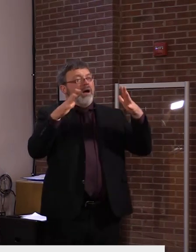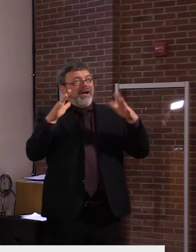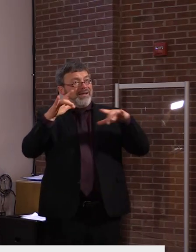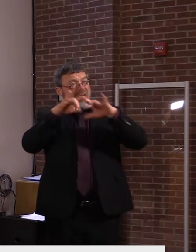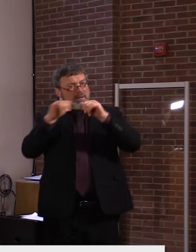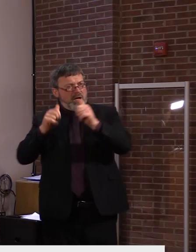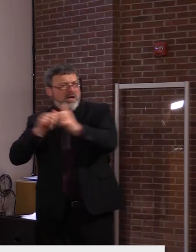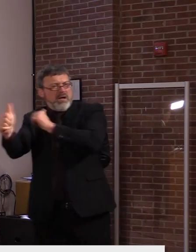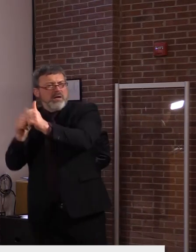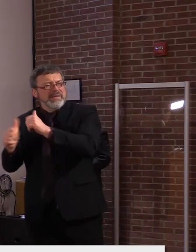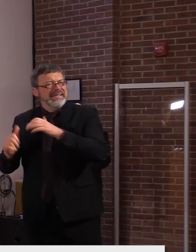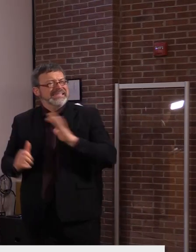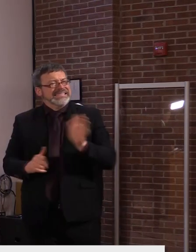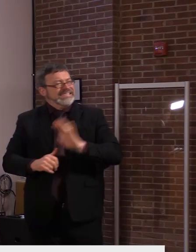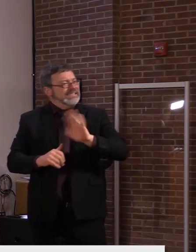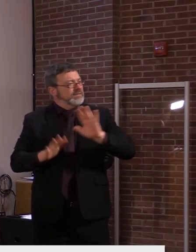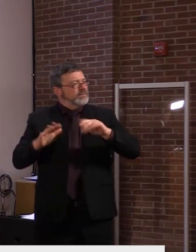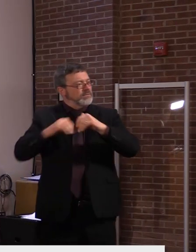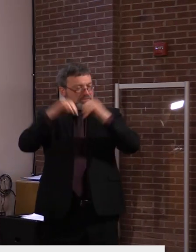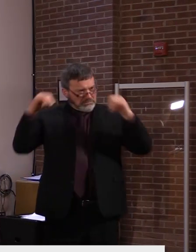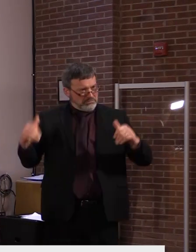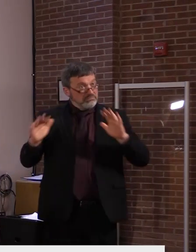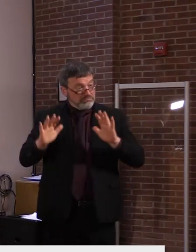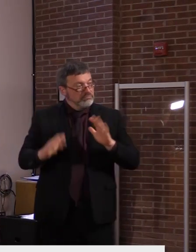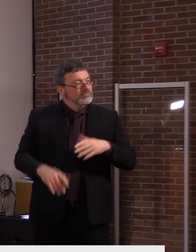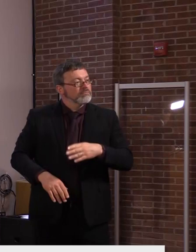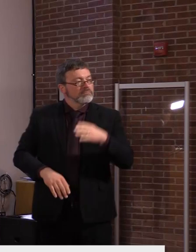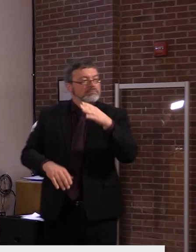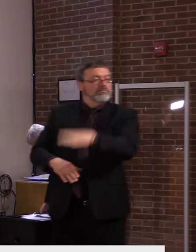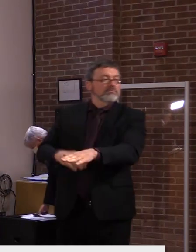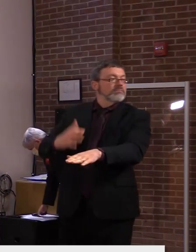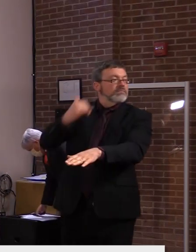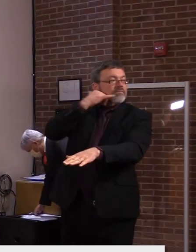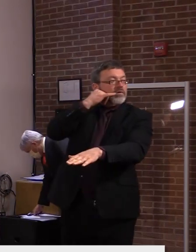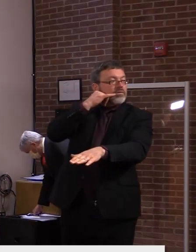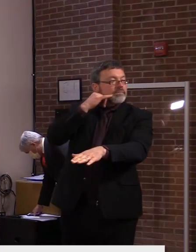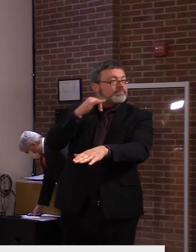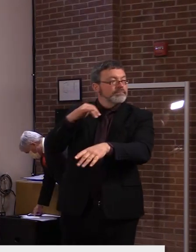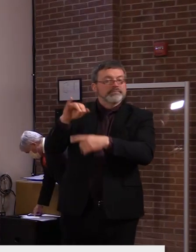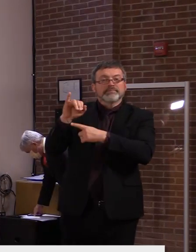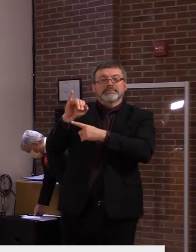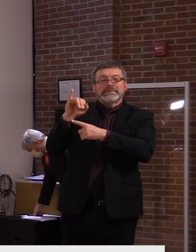All right, we'll move to the phones, beginning with Mike Donahue, the Islander.